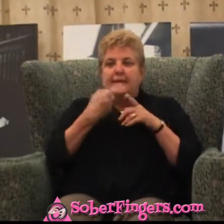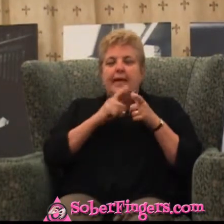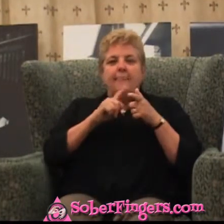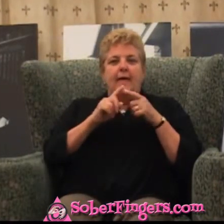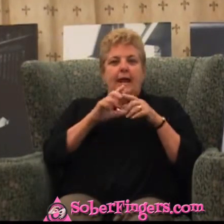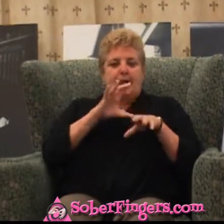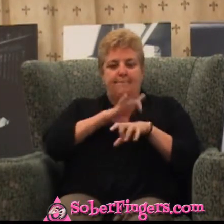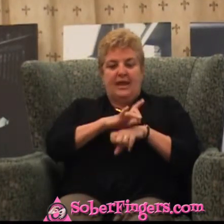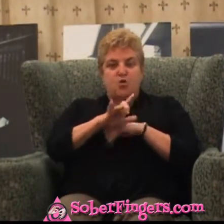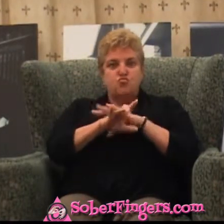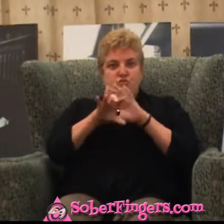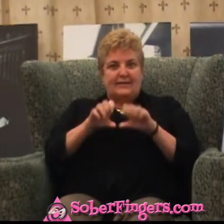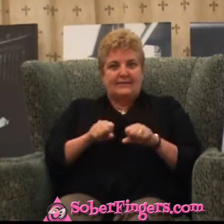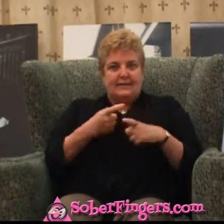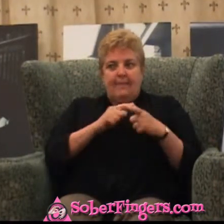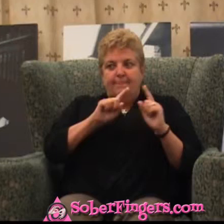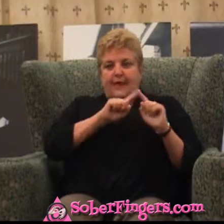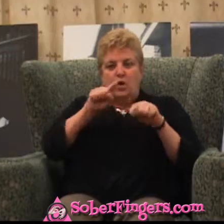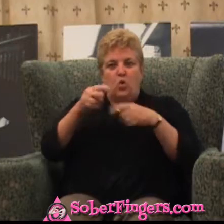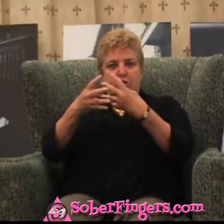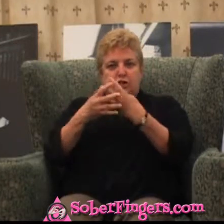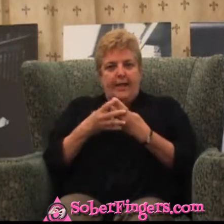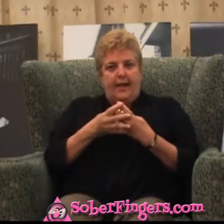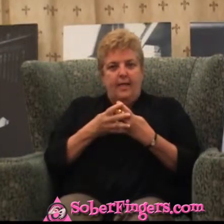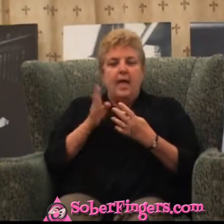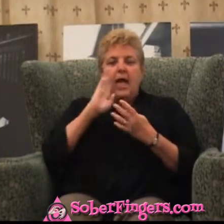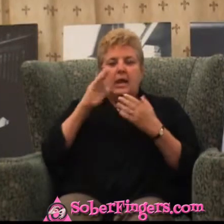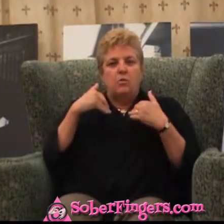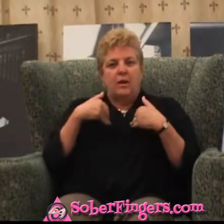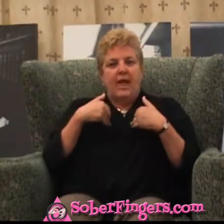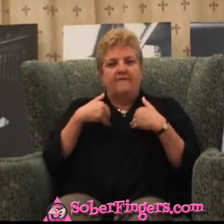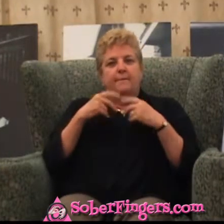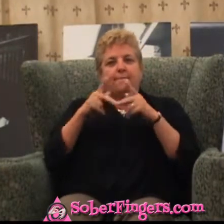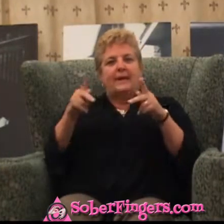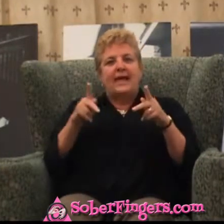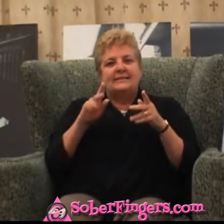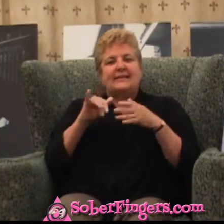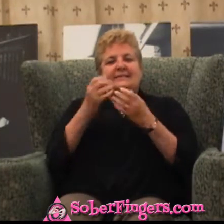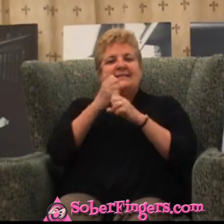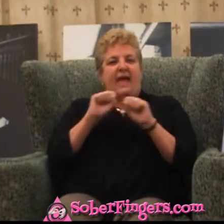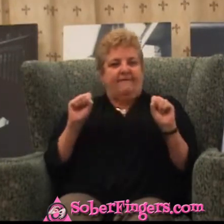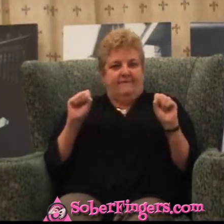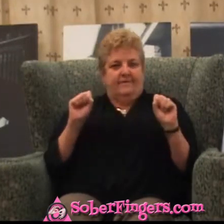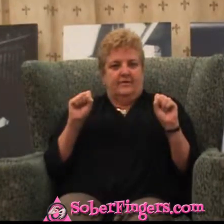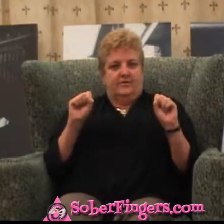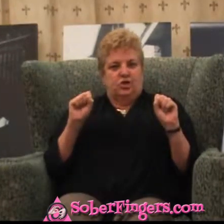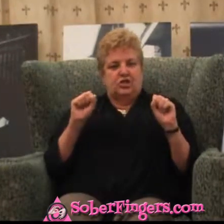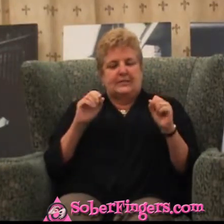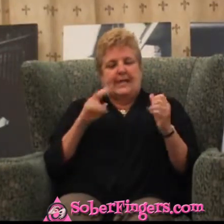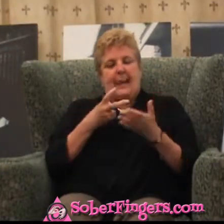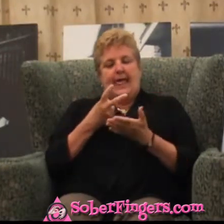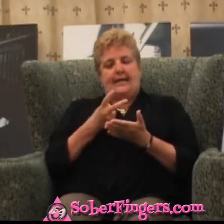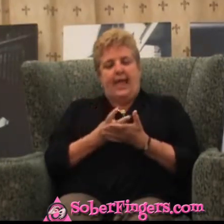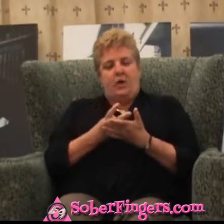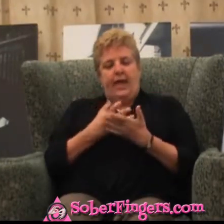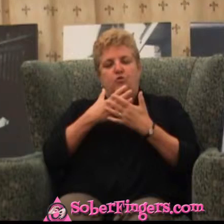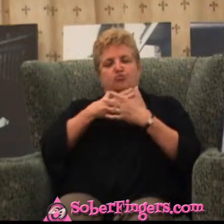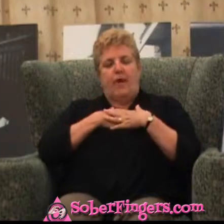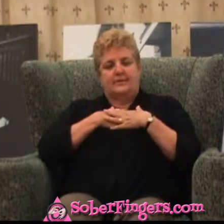jail, and I'll have someplace I could just lay down and rest. Because I know I can't go back to my mother's